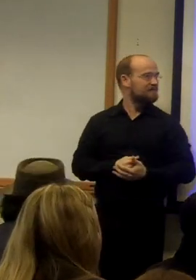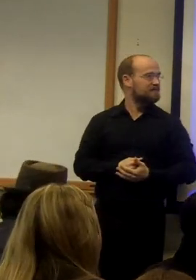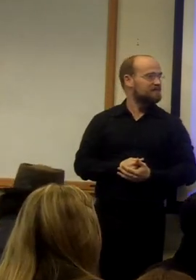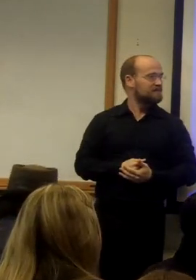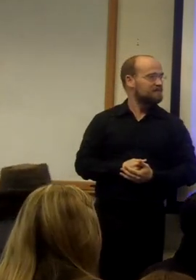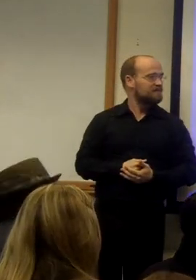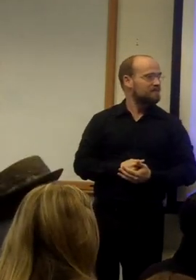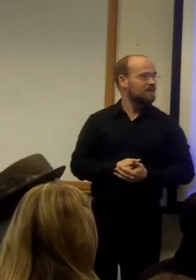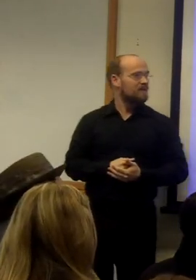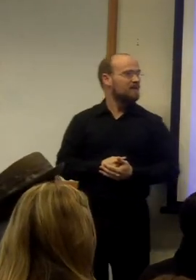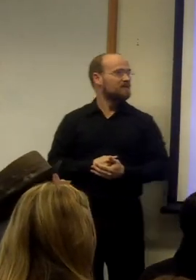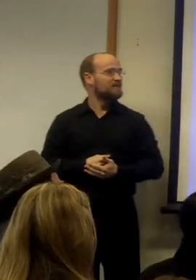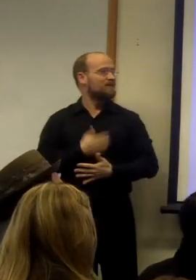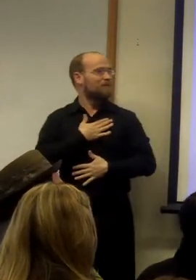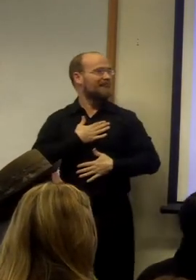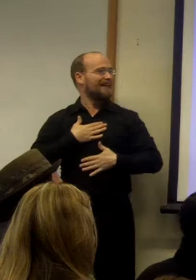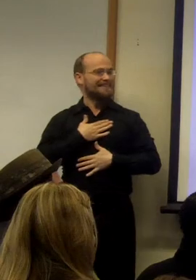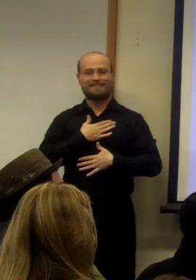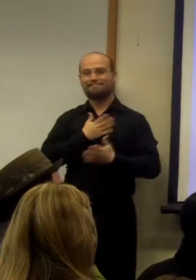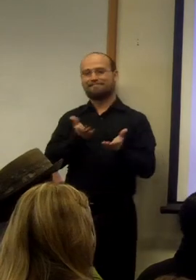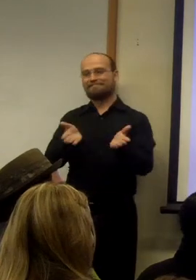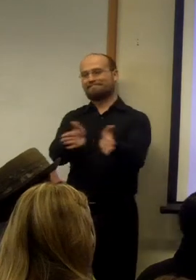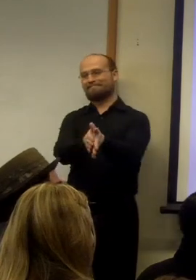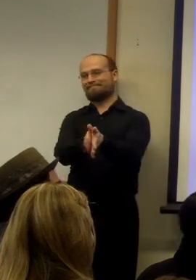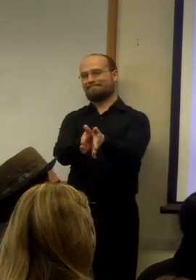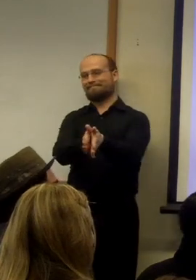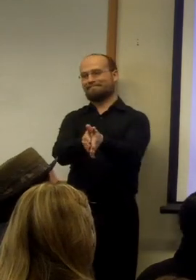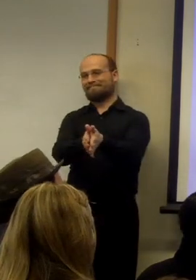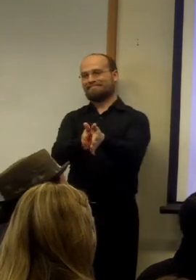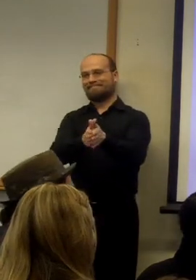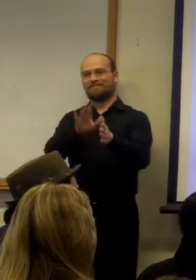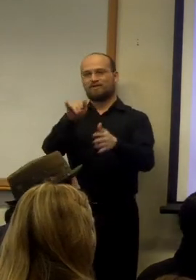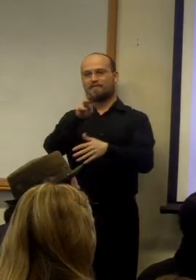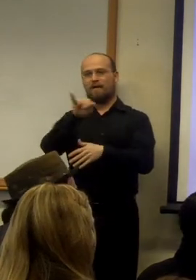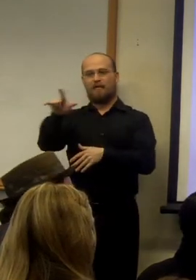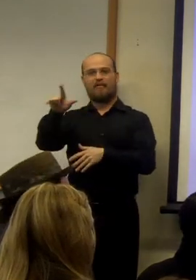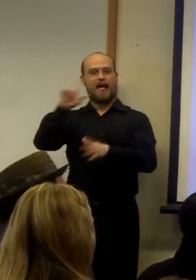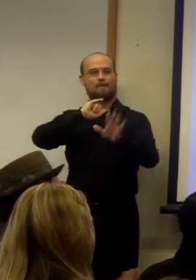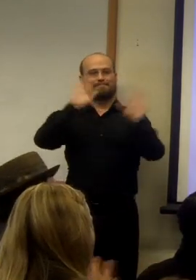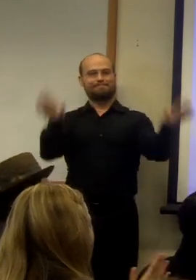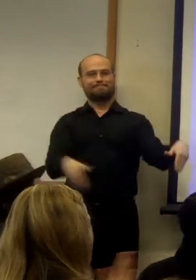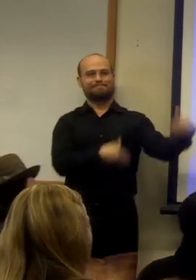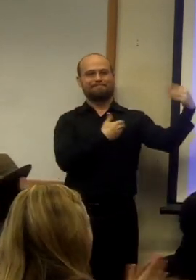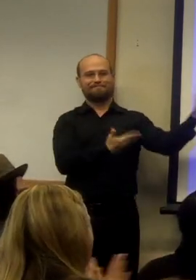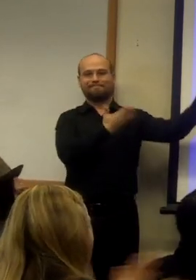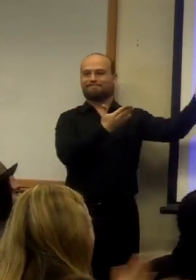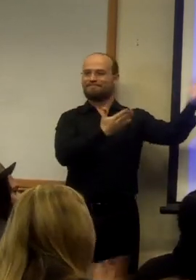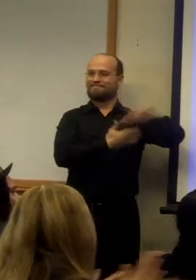So please give a big round of applause for Jamaal, and I'll turn it over to him.